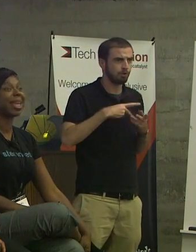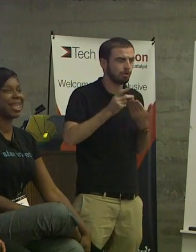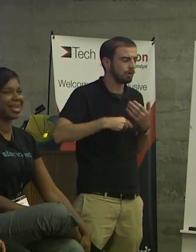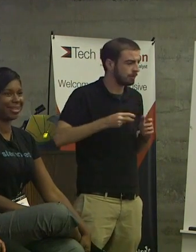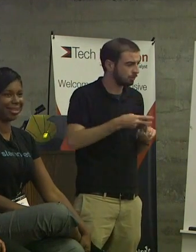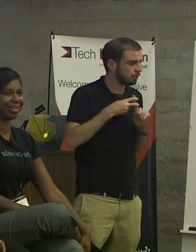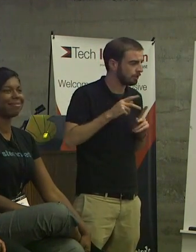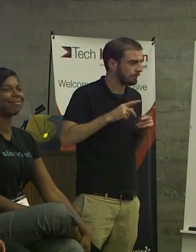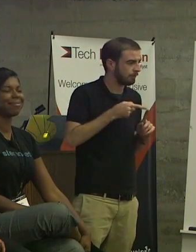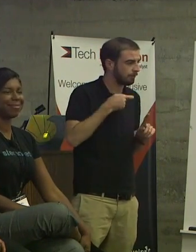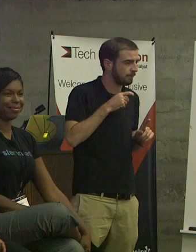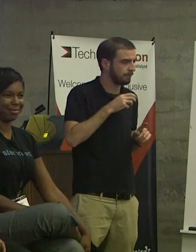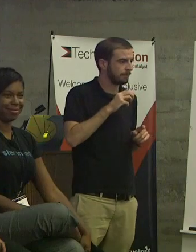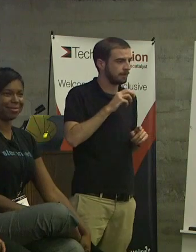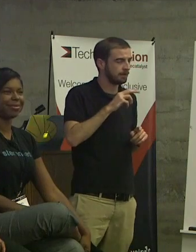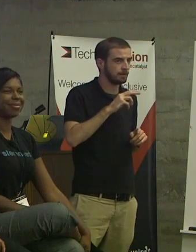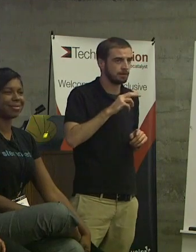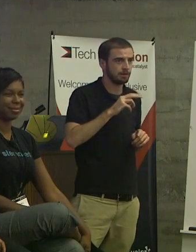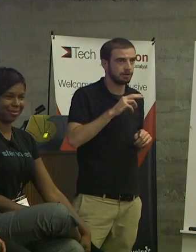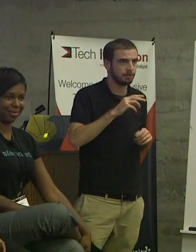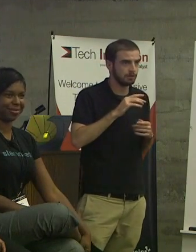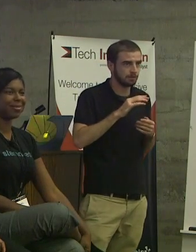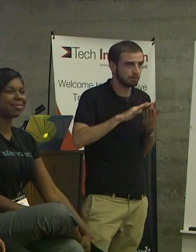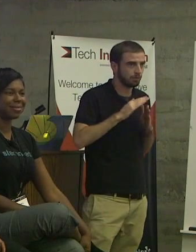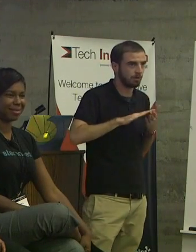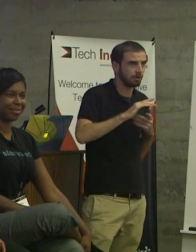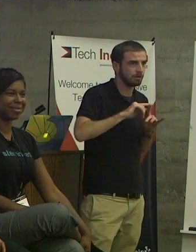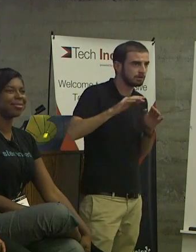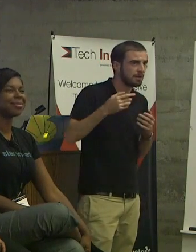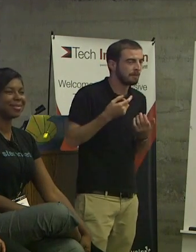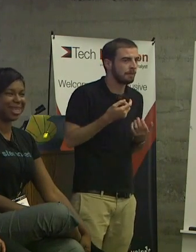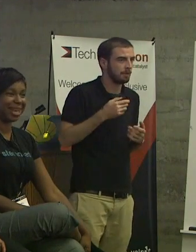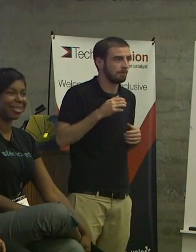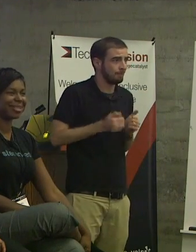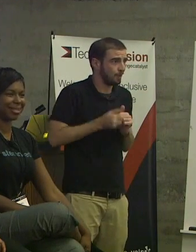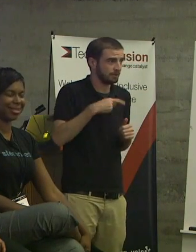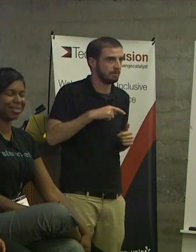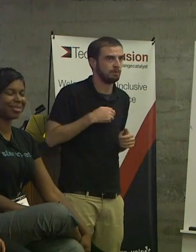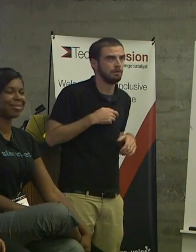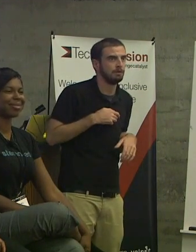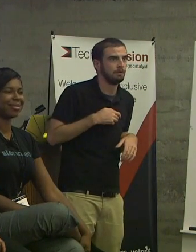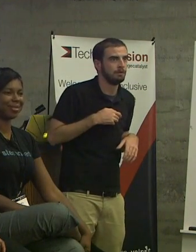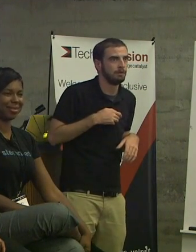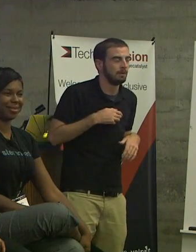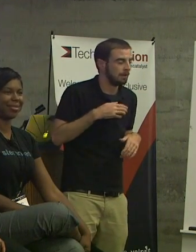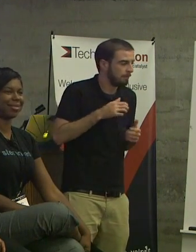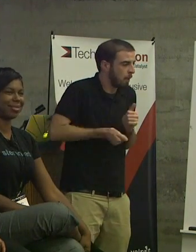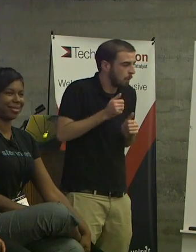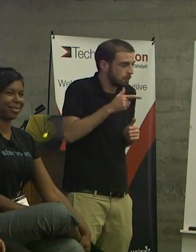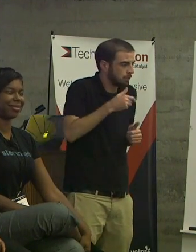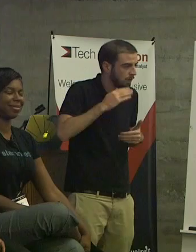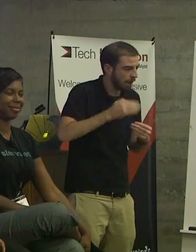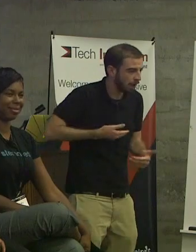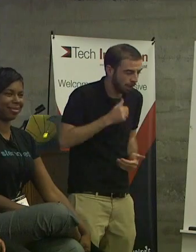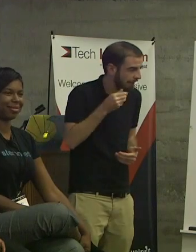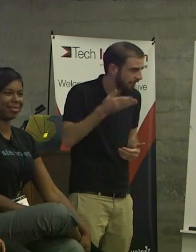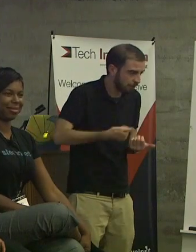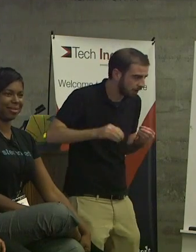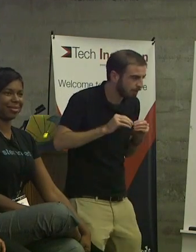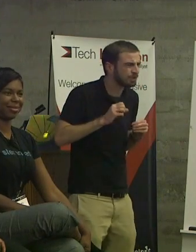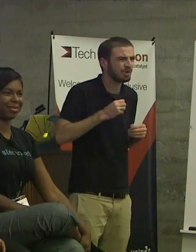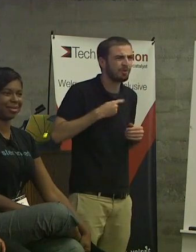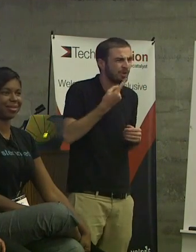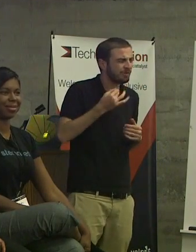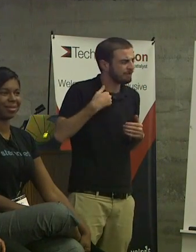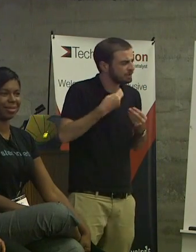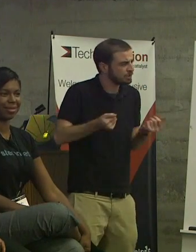in the headlights. Yes. And most of the people I knew then are no longer there. Yes. So, you know, I'm just wondering if you have some solution. There's a